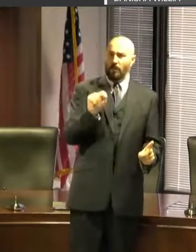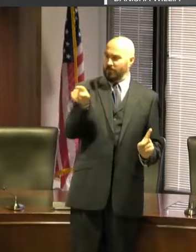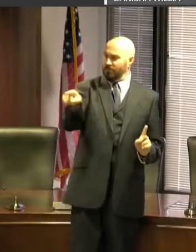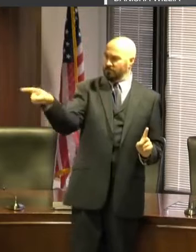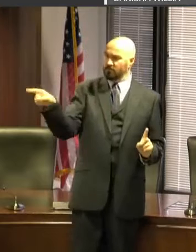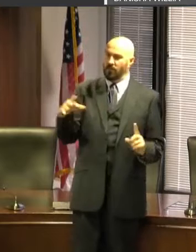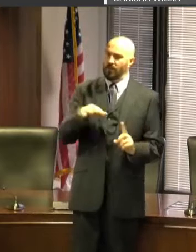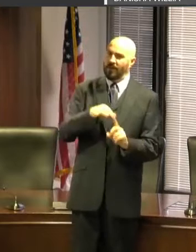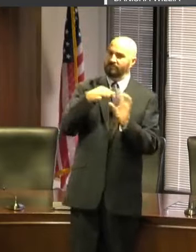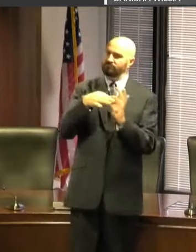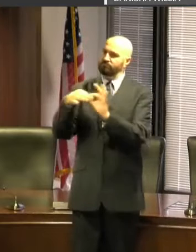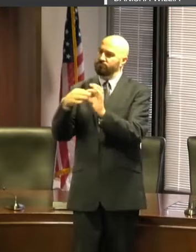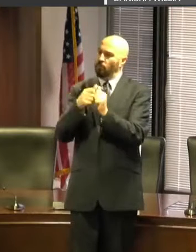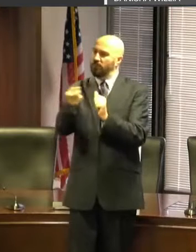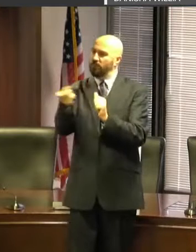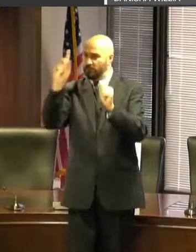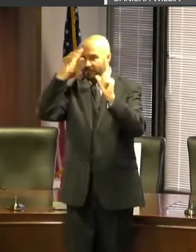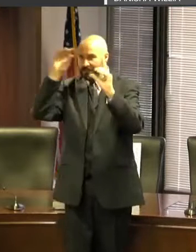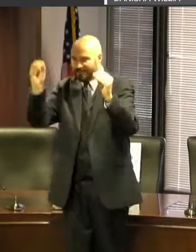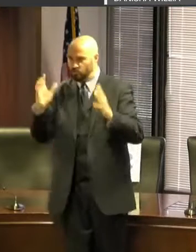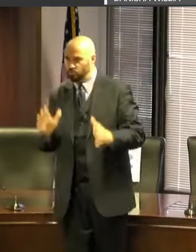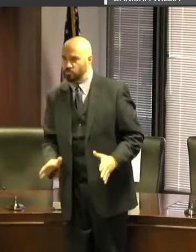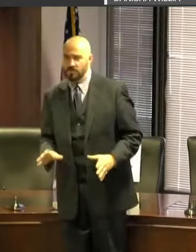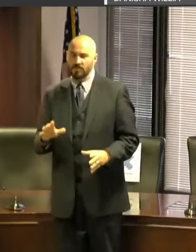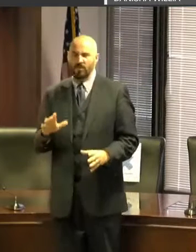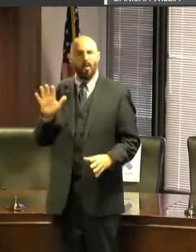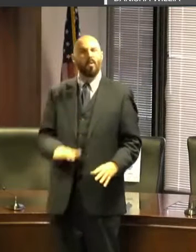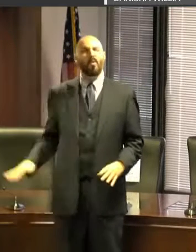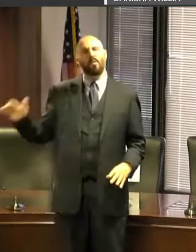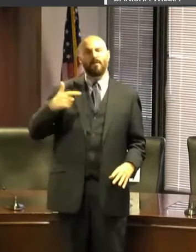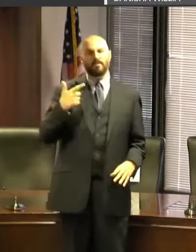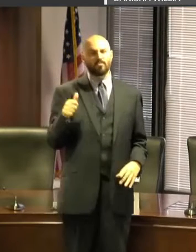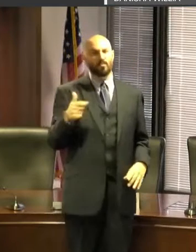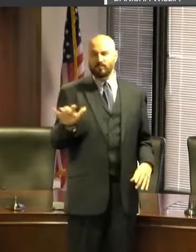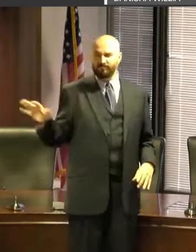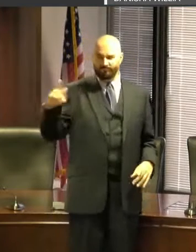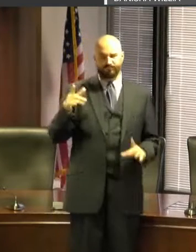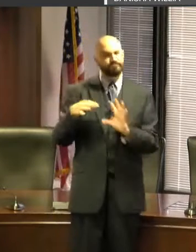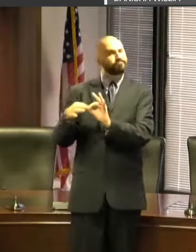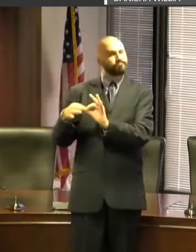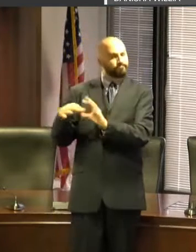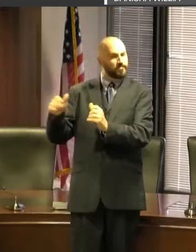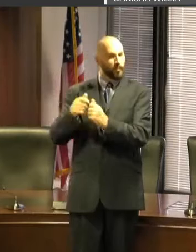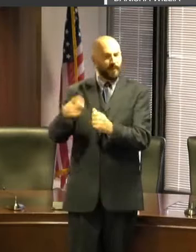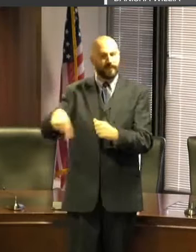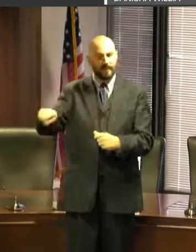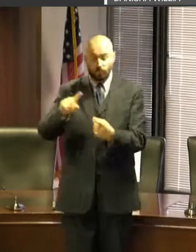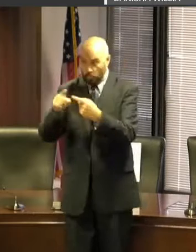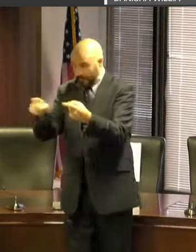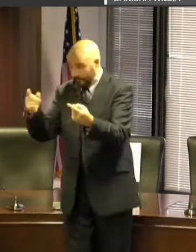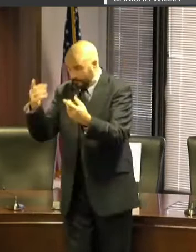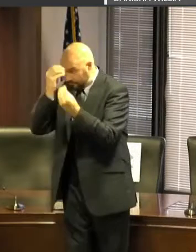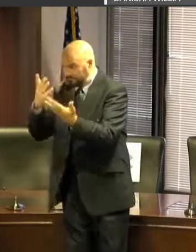with teachers and educators across the state. And so thank you very, very much. We continue